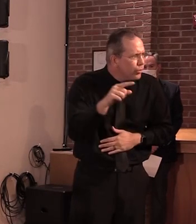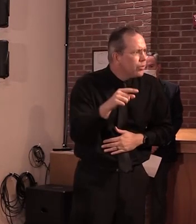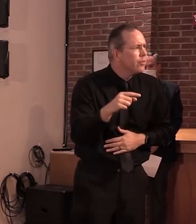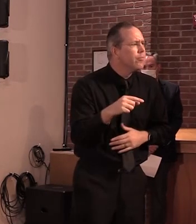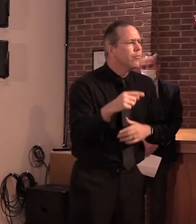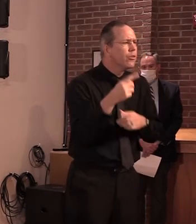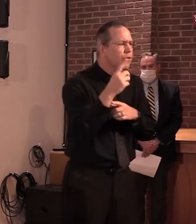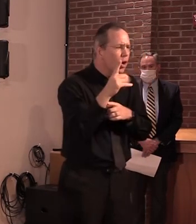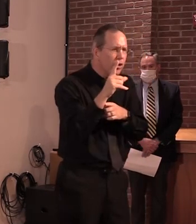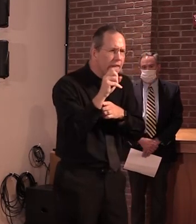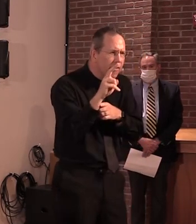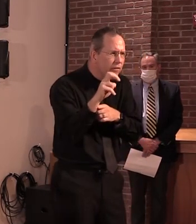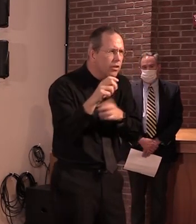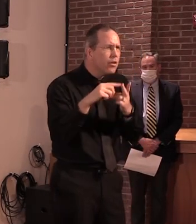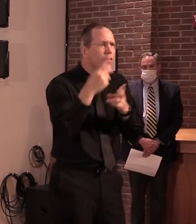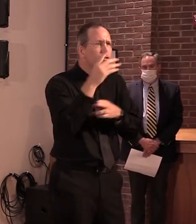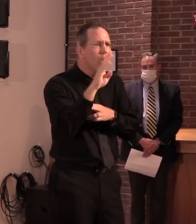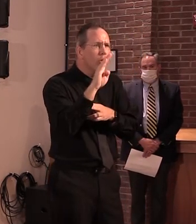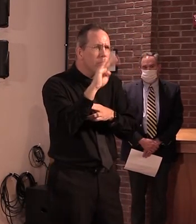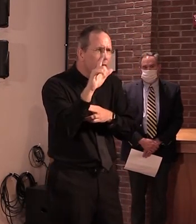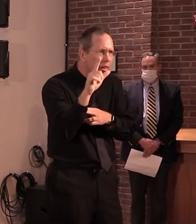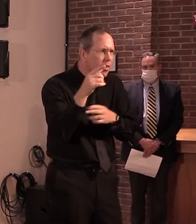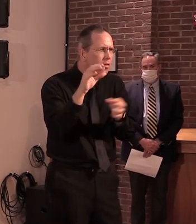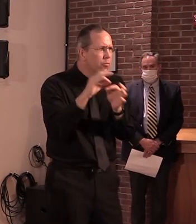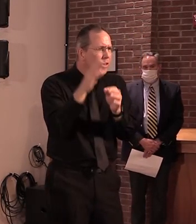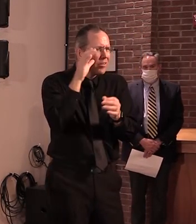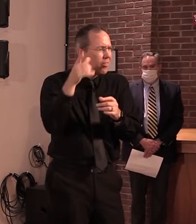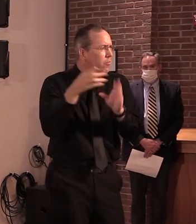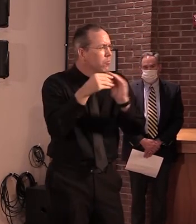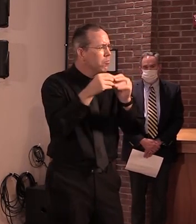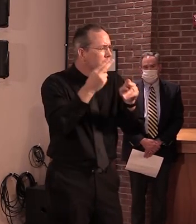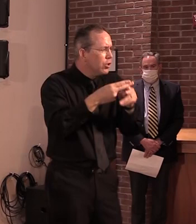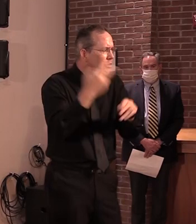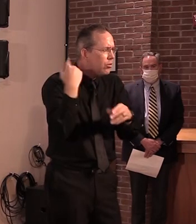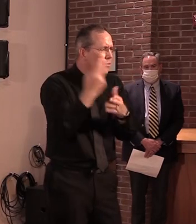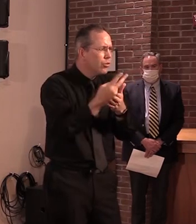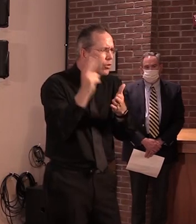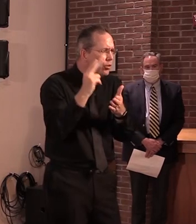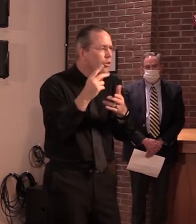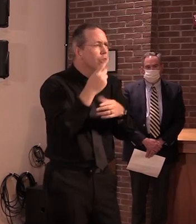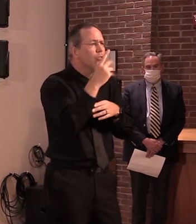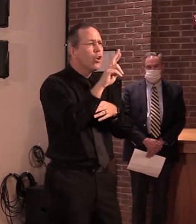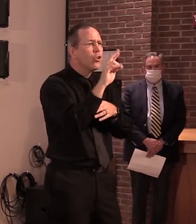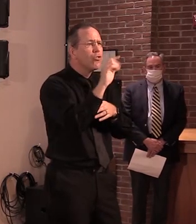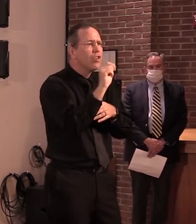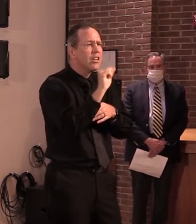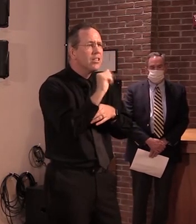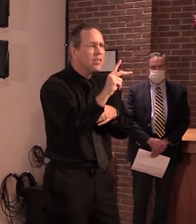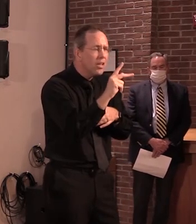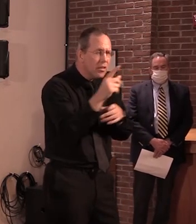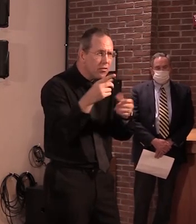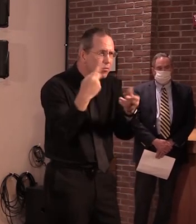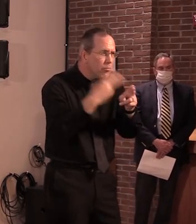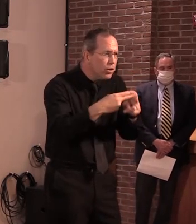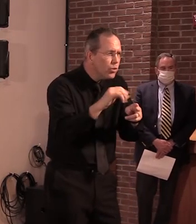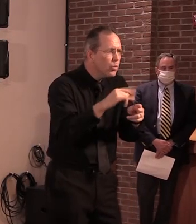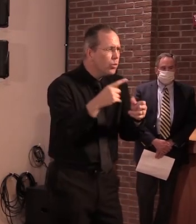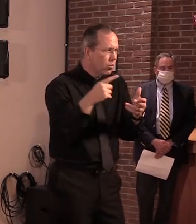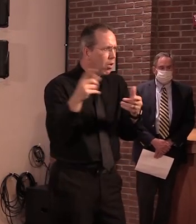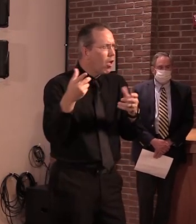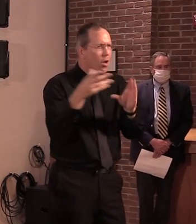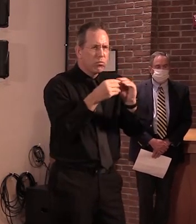on this issue a couple of weeks ago, are experts on the potential for spread in our communities and in school